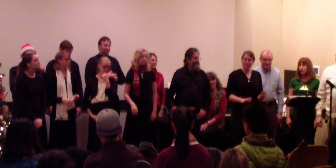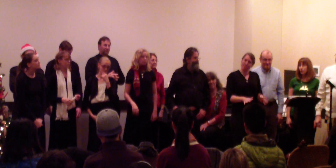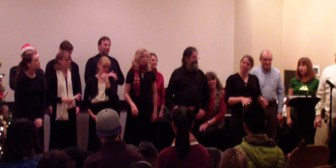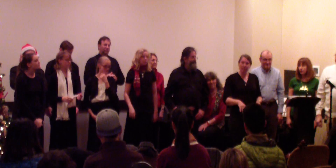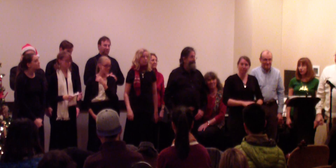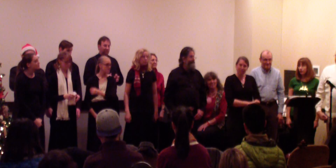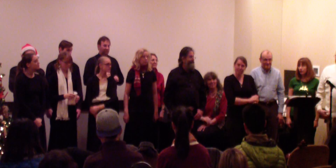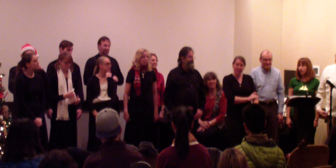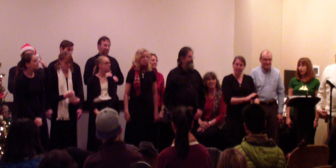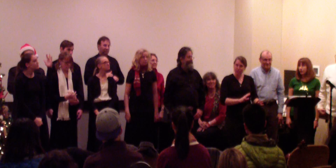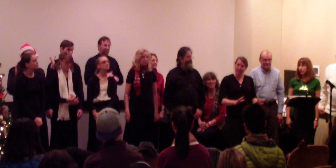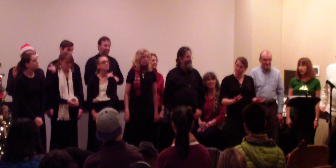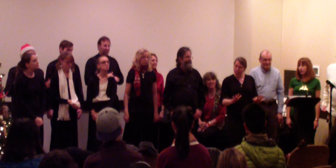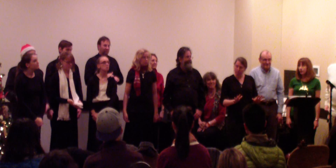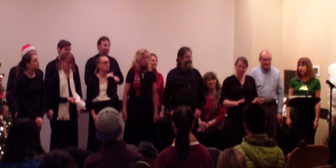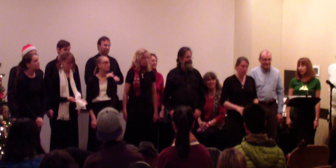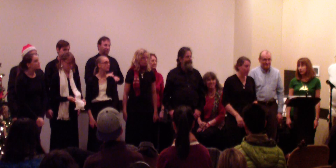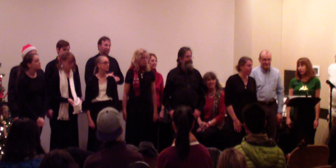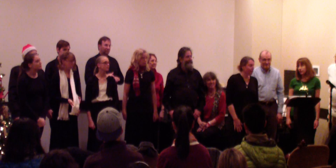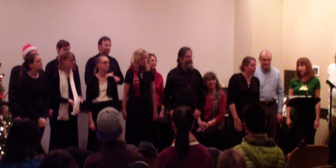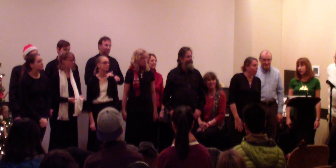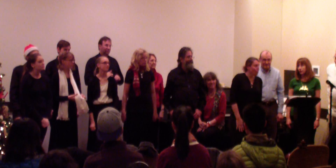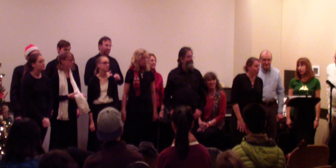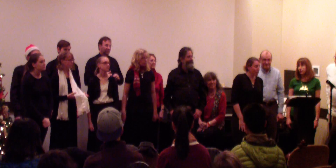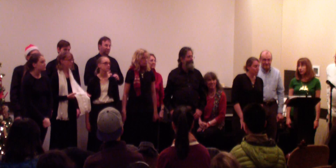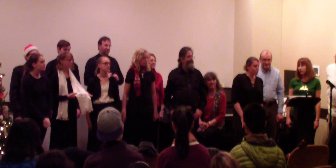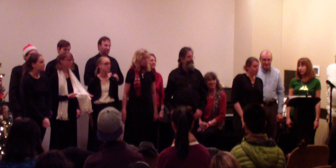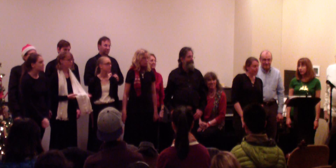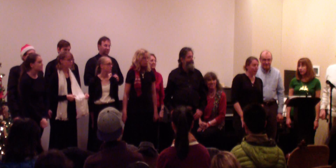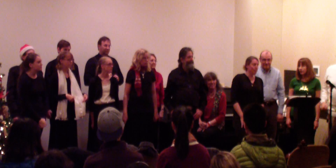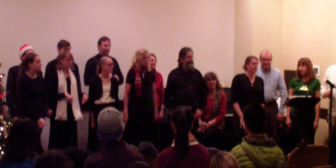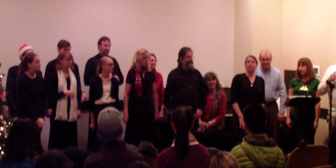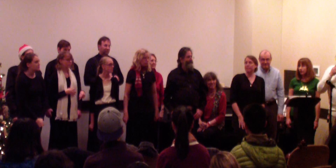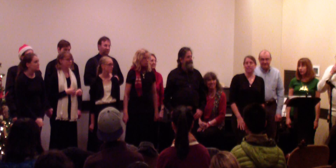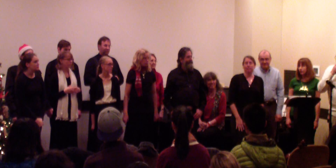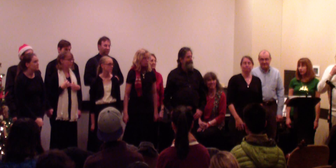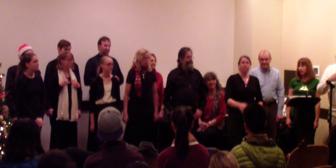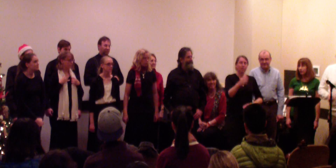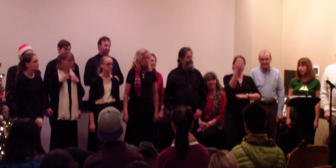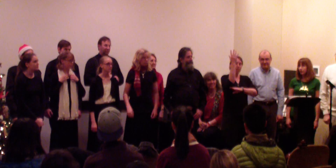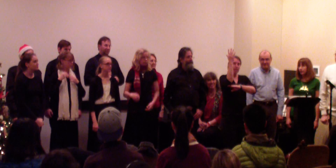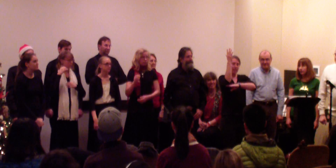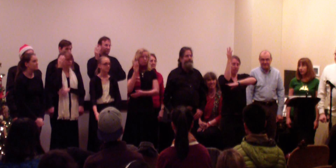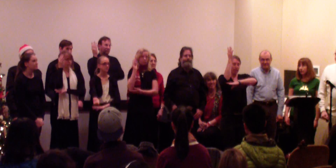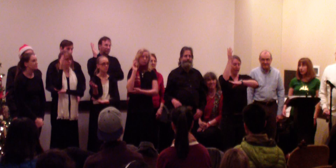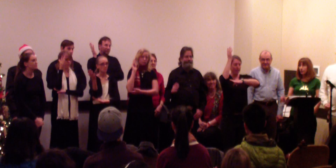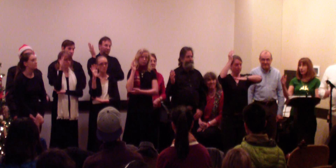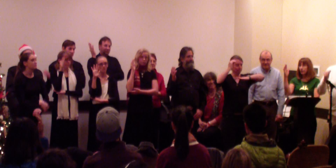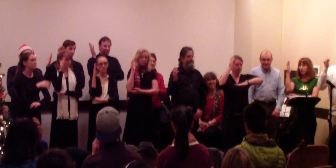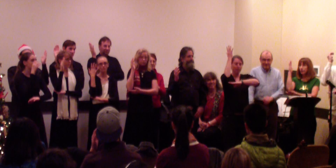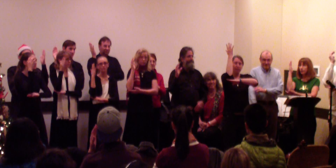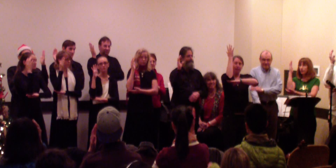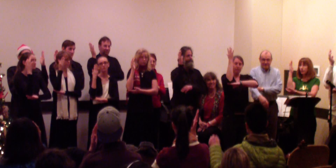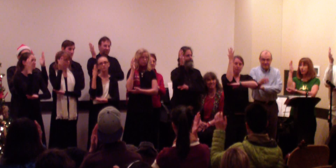is kind of a fun sign because you can actually kind of picture it. Where the treetops glisten. So you're going to take your hand and you're going to